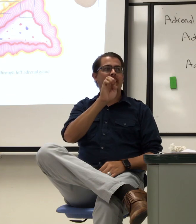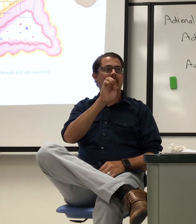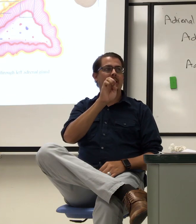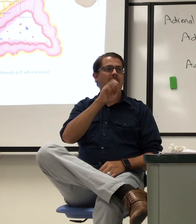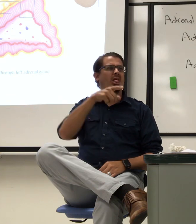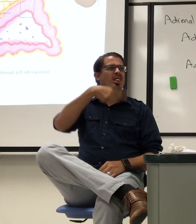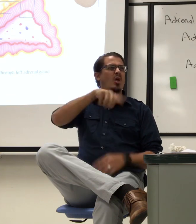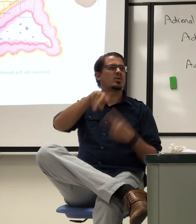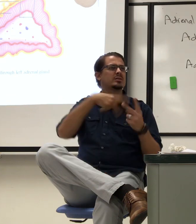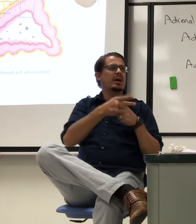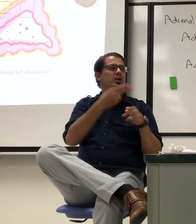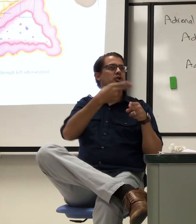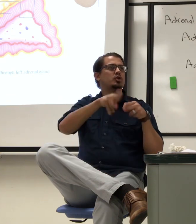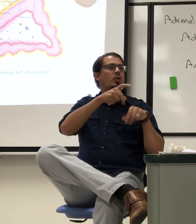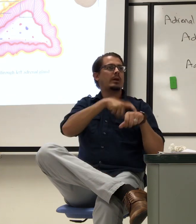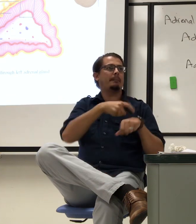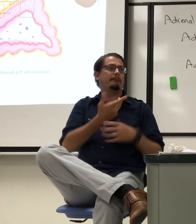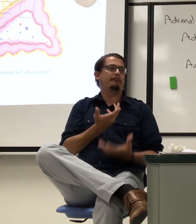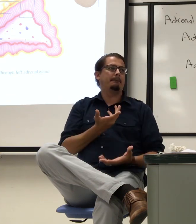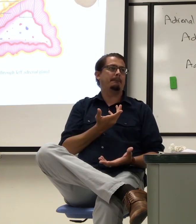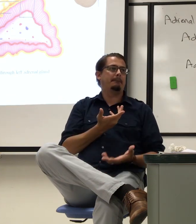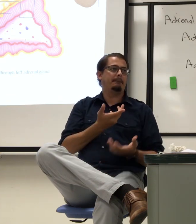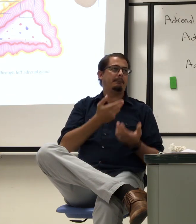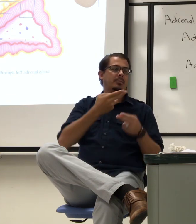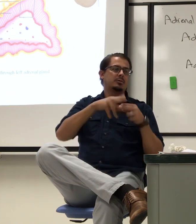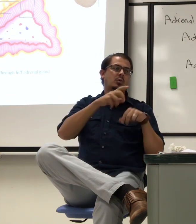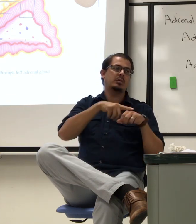Those act in a short-term stress response.